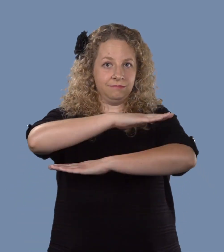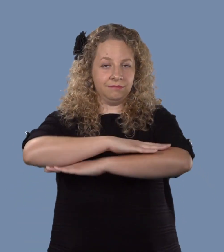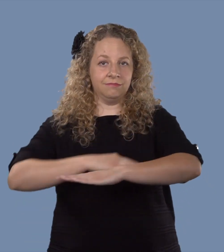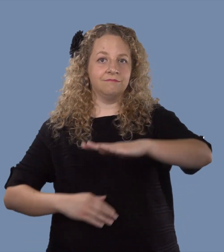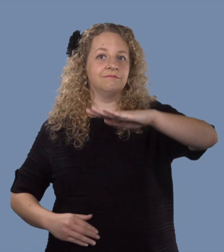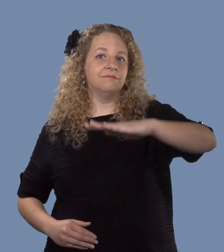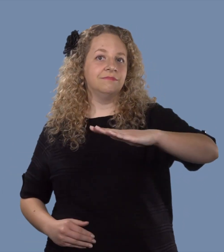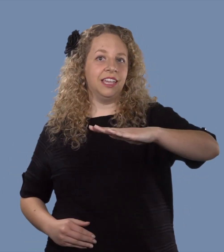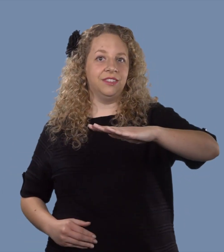of the table.